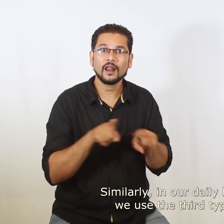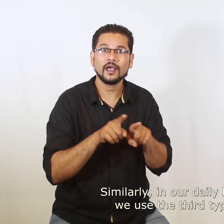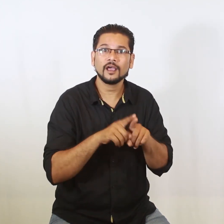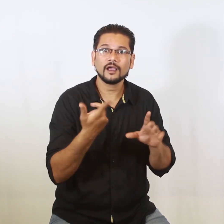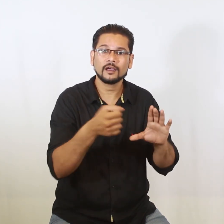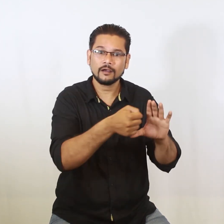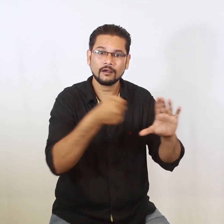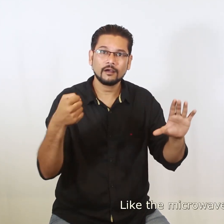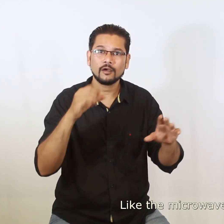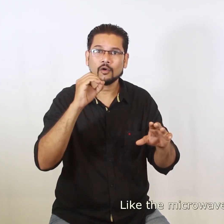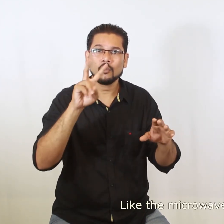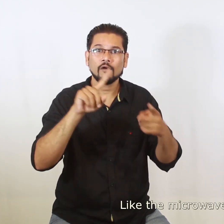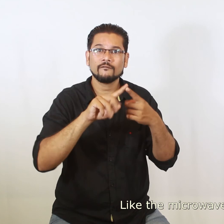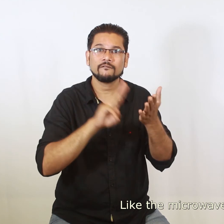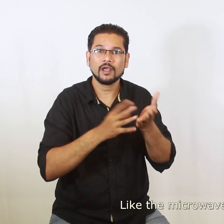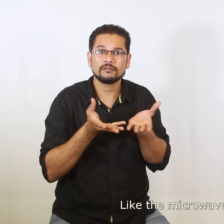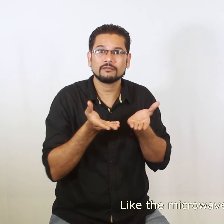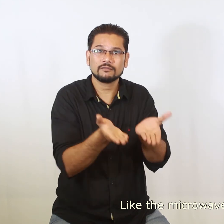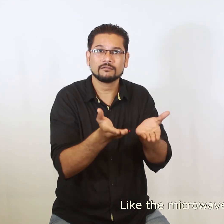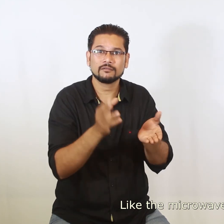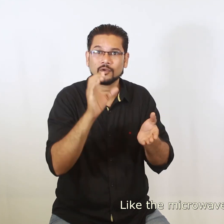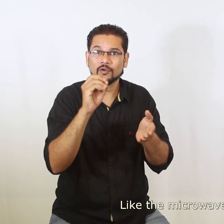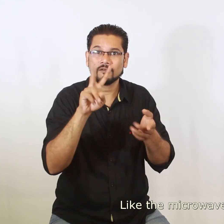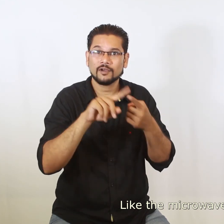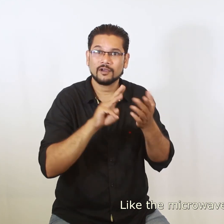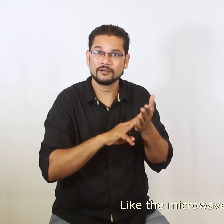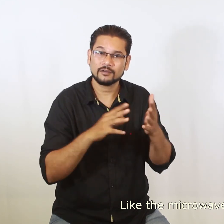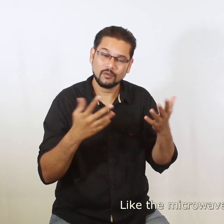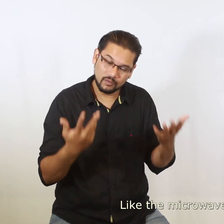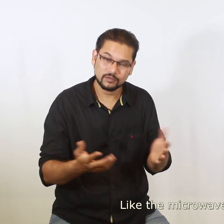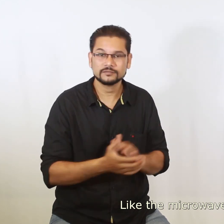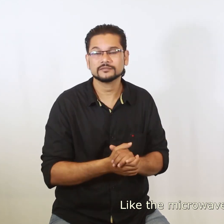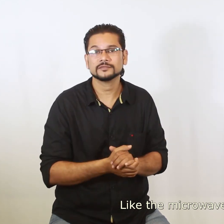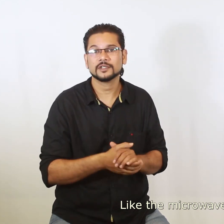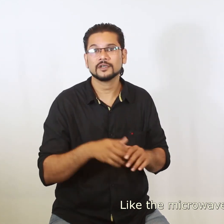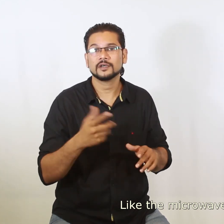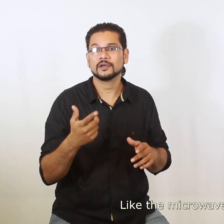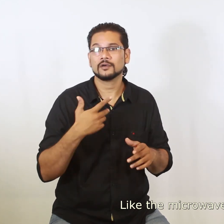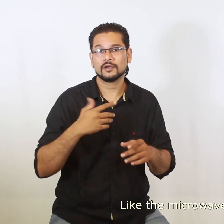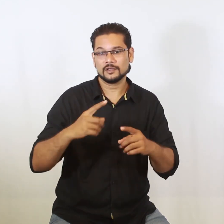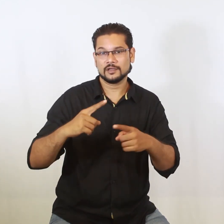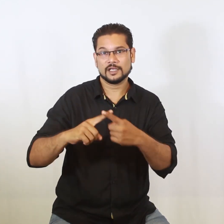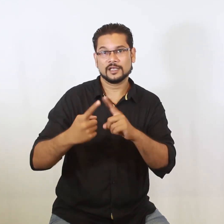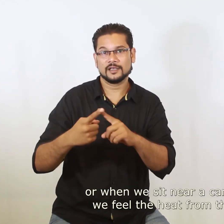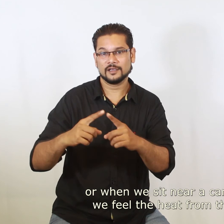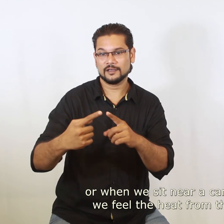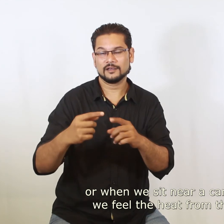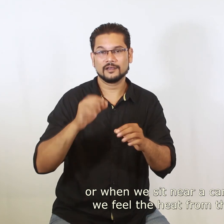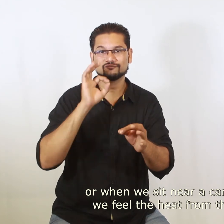Like the microwave, or when we sit near a